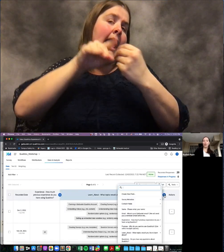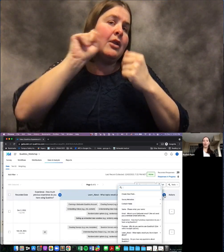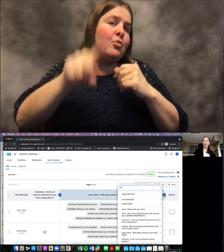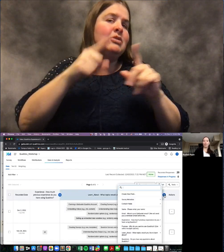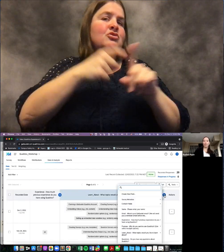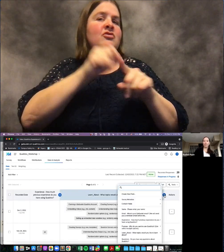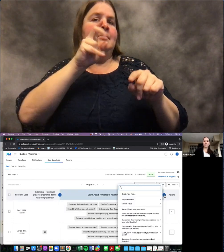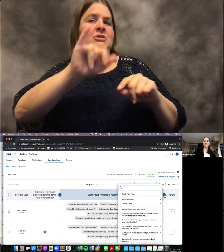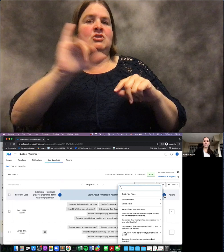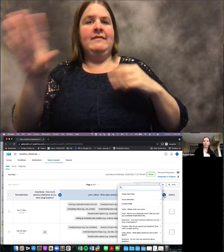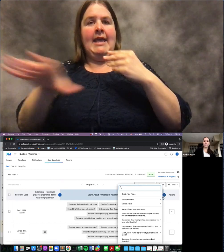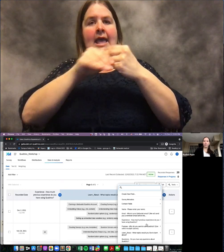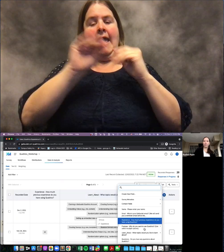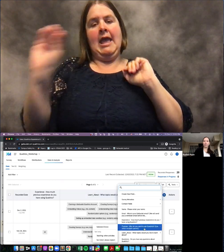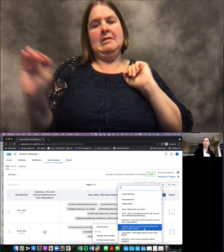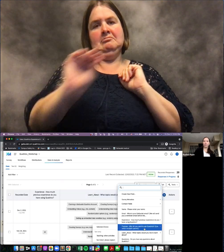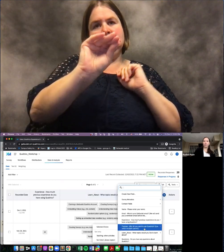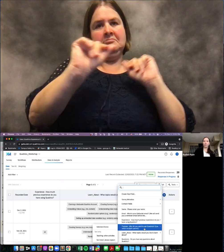the survey.